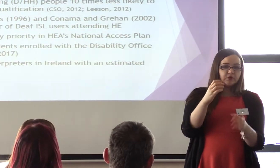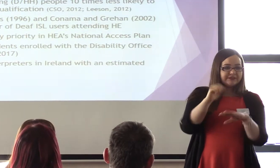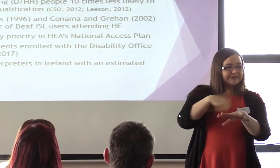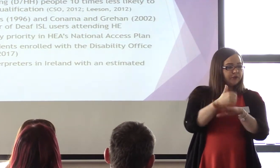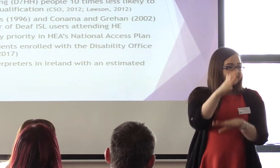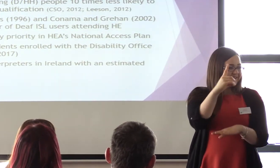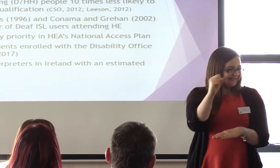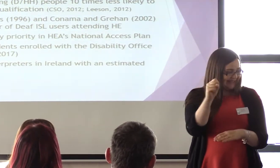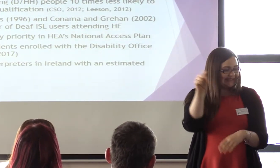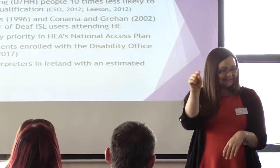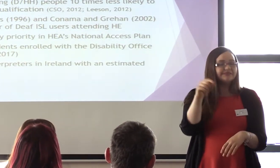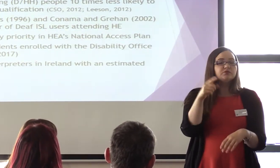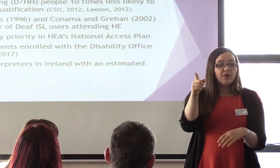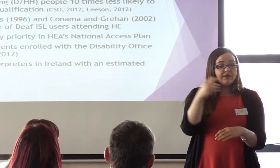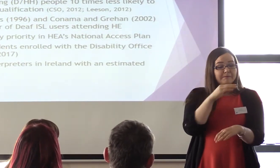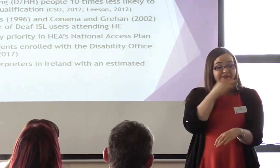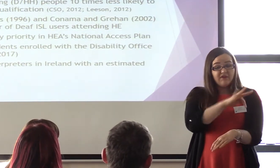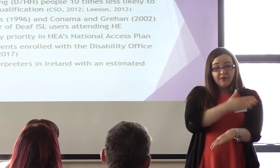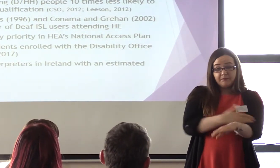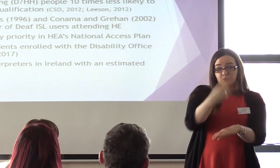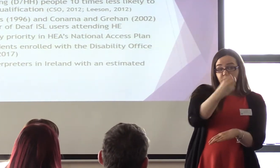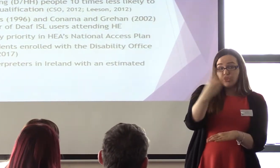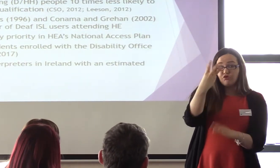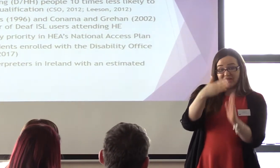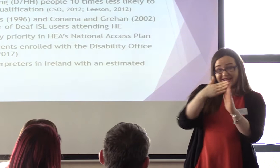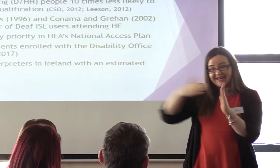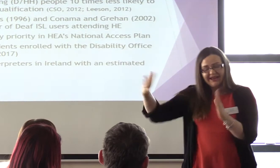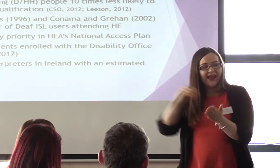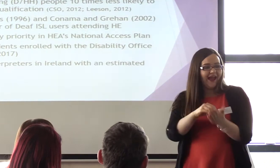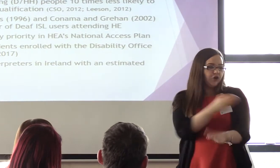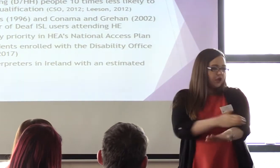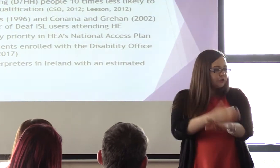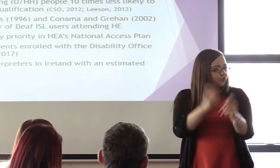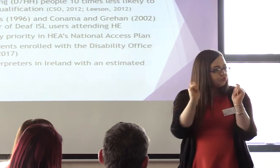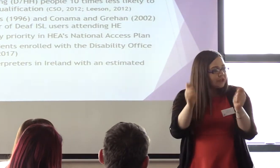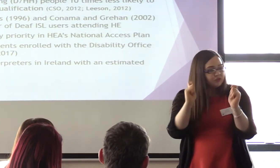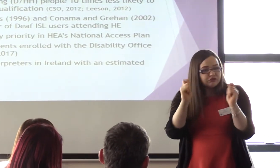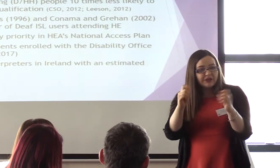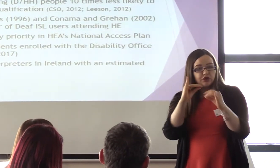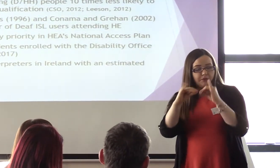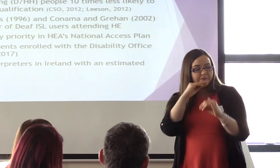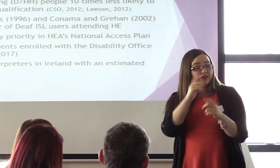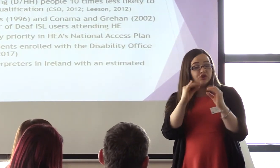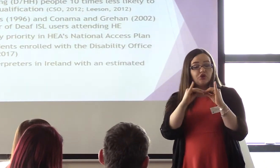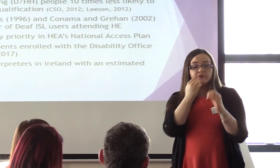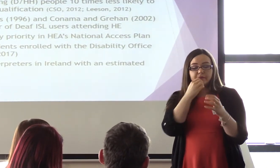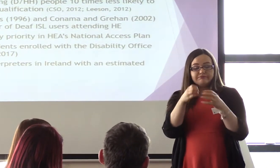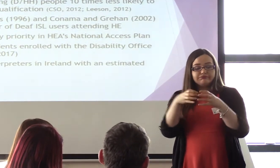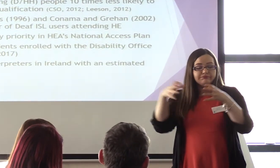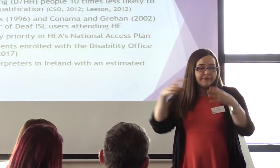for Deaf Studies was established back in 2001. So from 2003 onwards, we've had continuous training